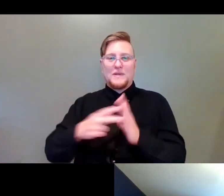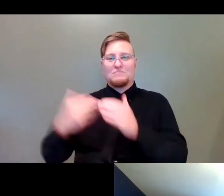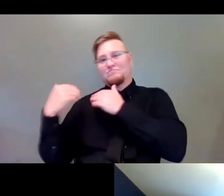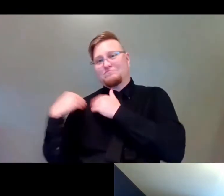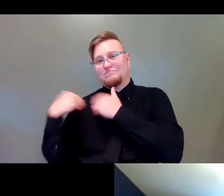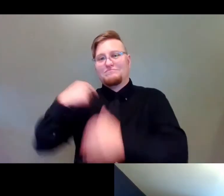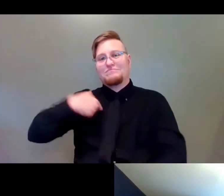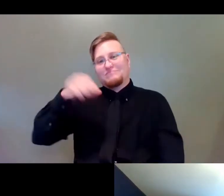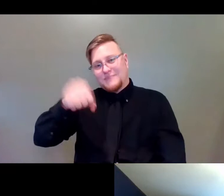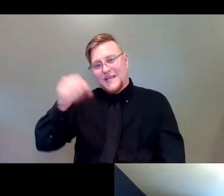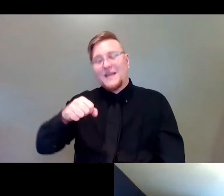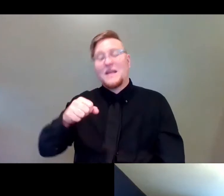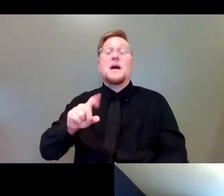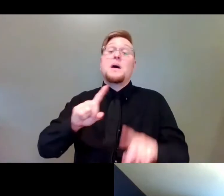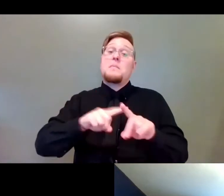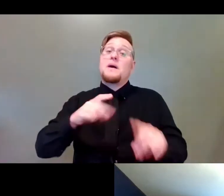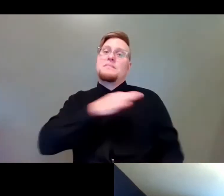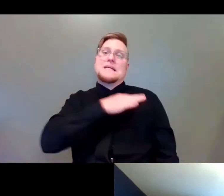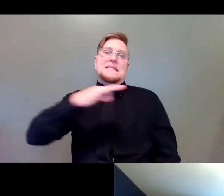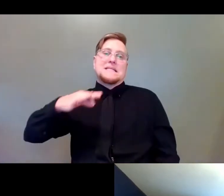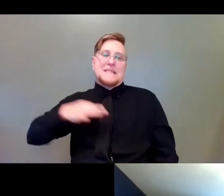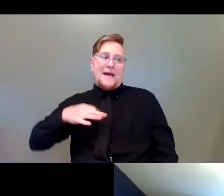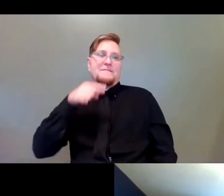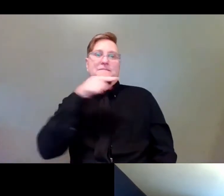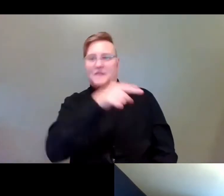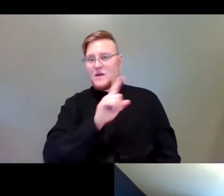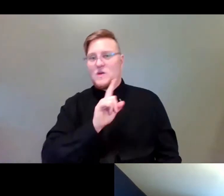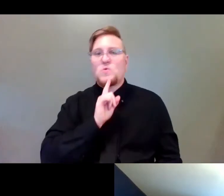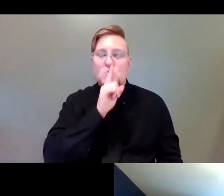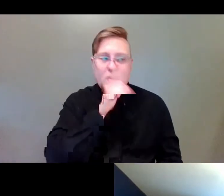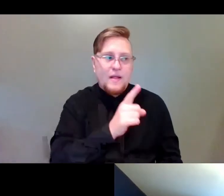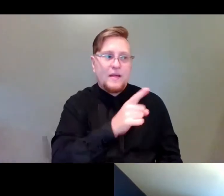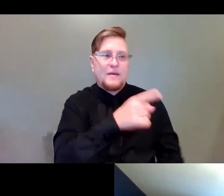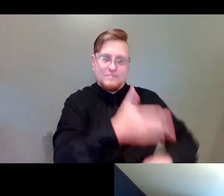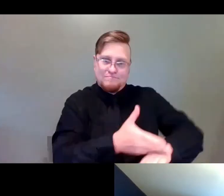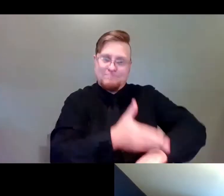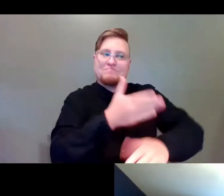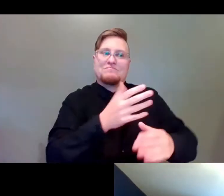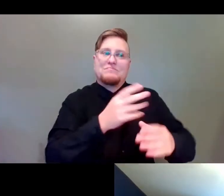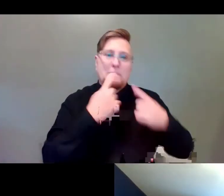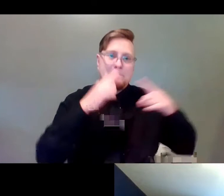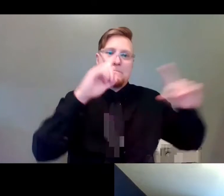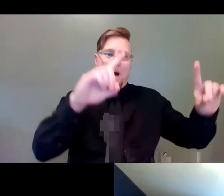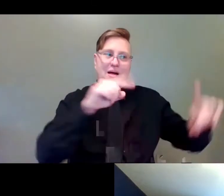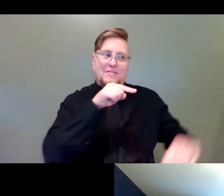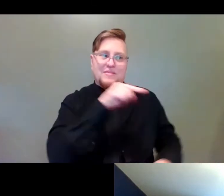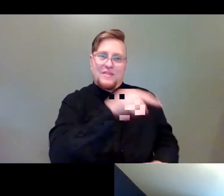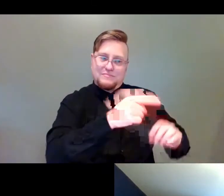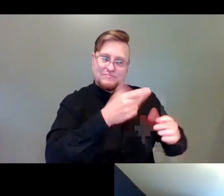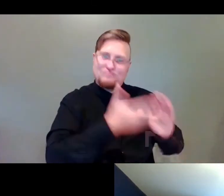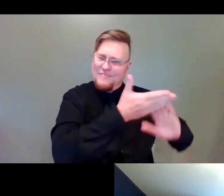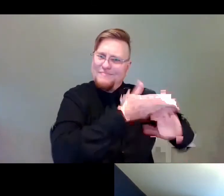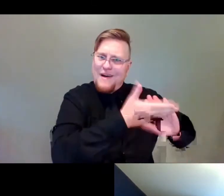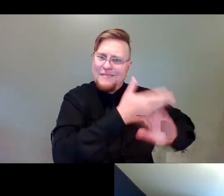staff that at MIUSA that I think has made MIUSA so successful, and the ability for all of